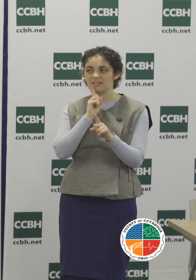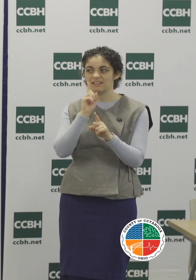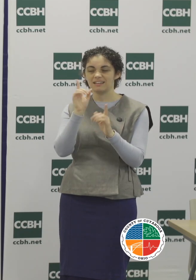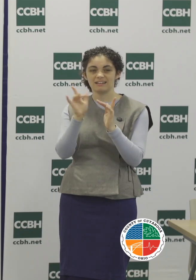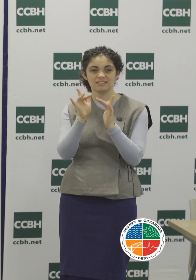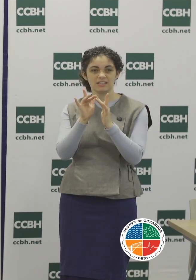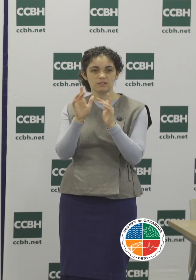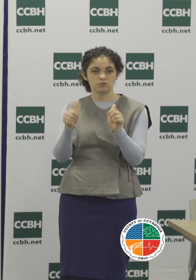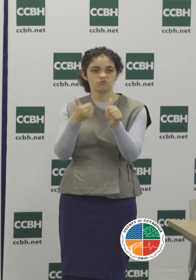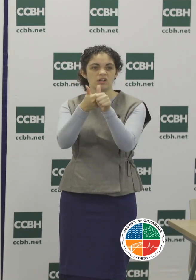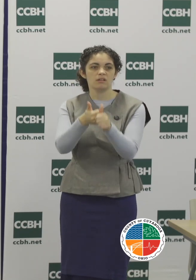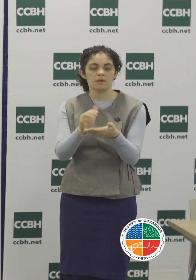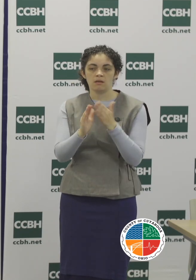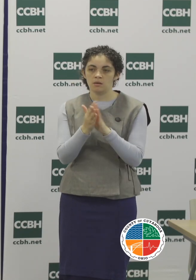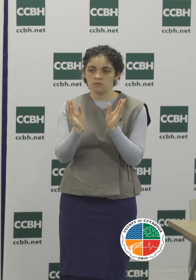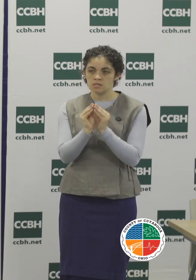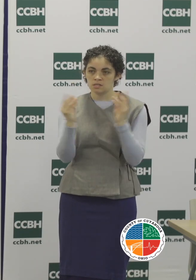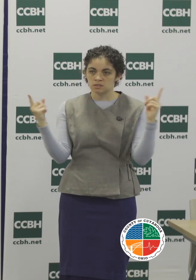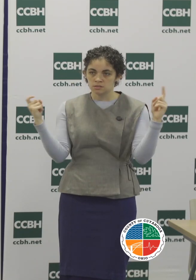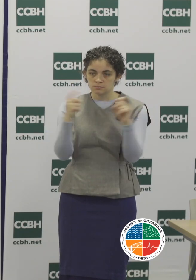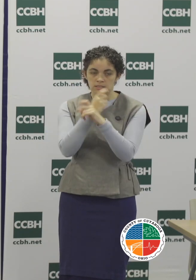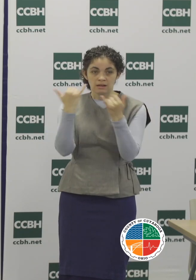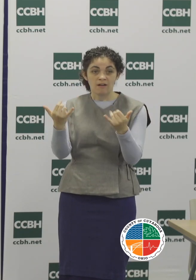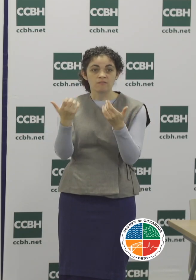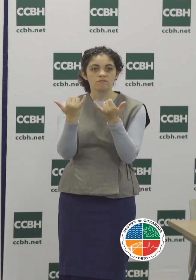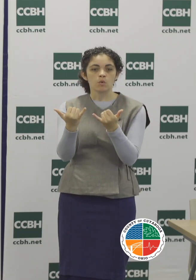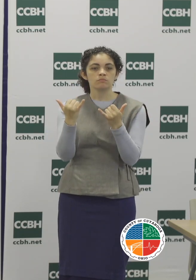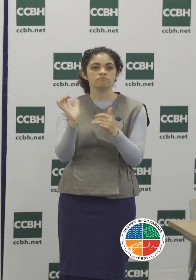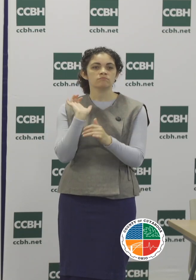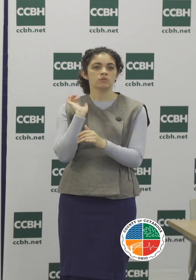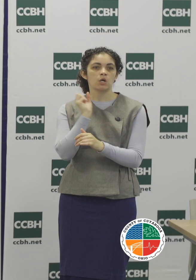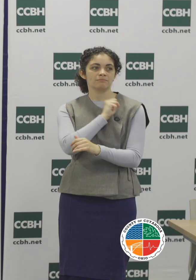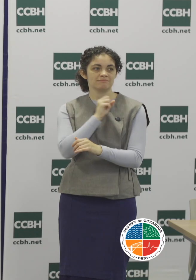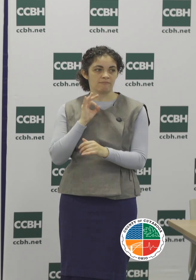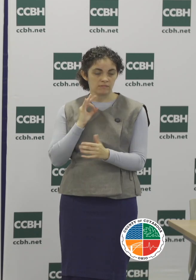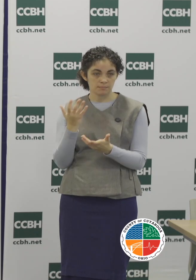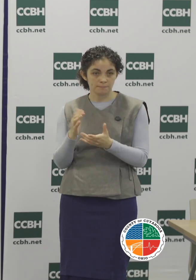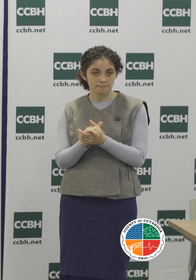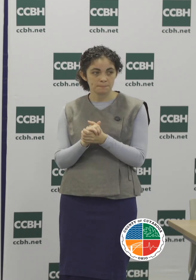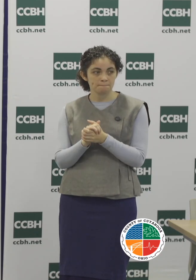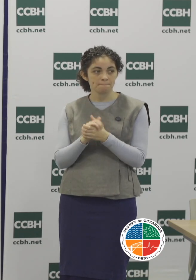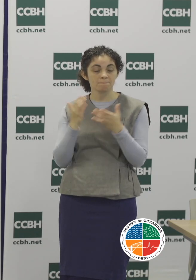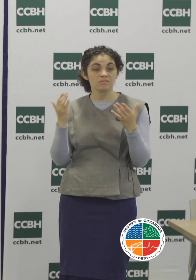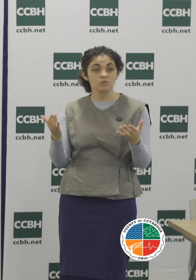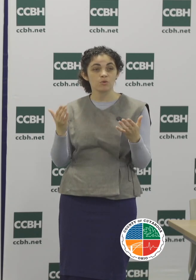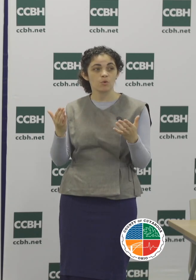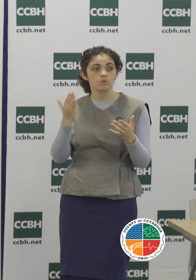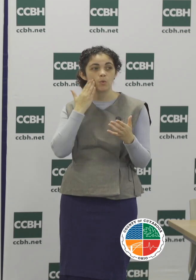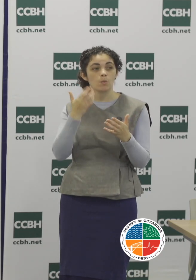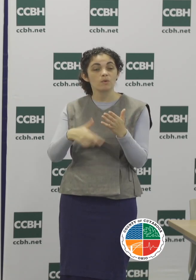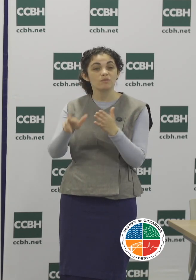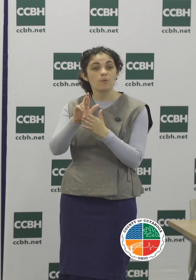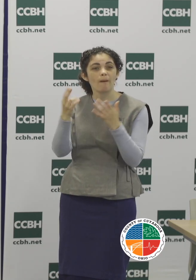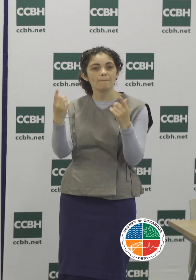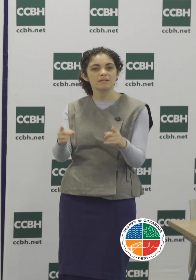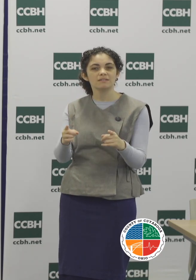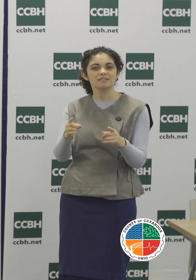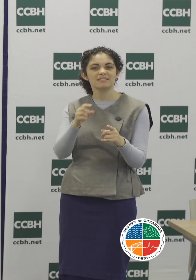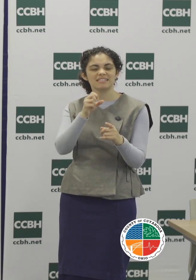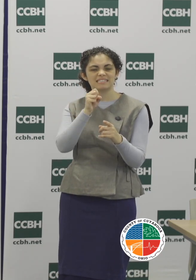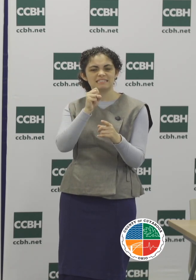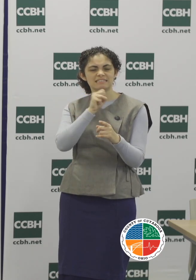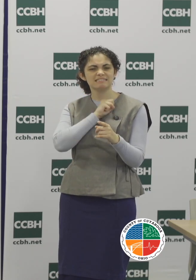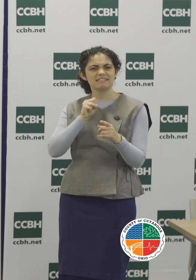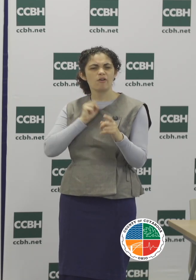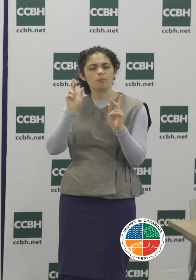tracing much more difficult for our staff. So just to kind of review what a staff person would